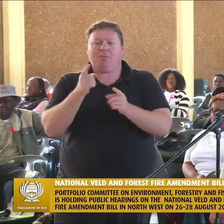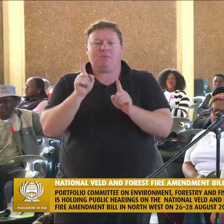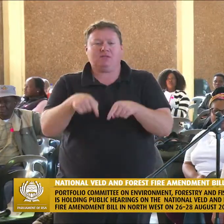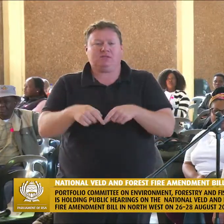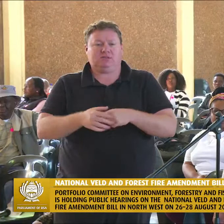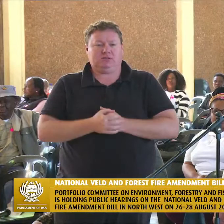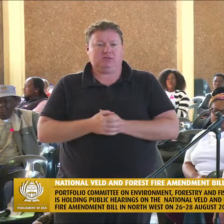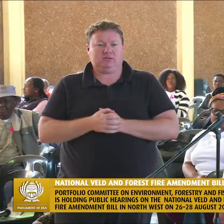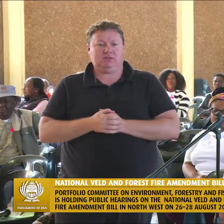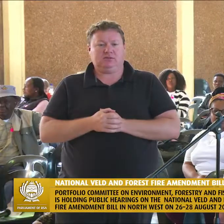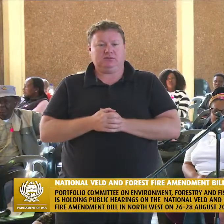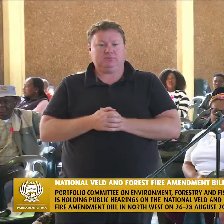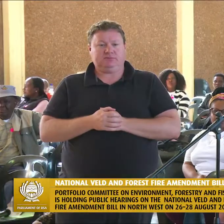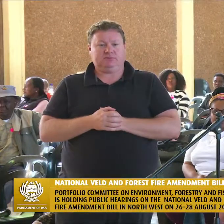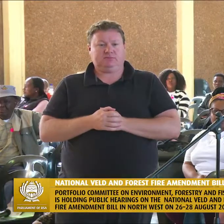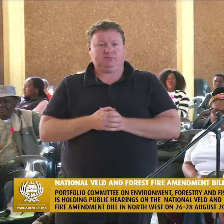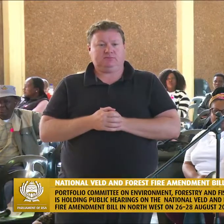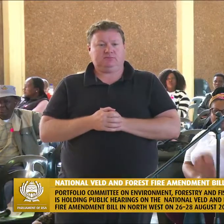but